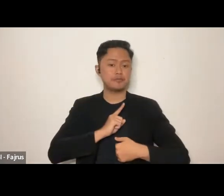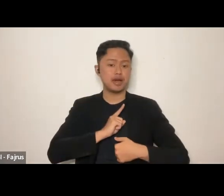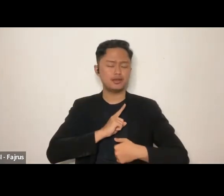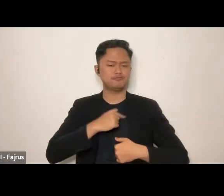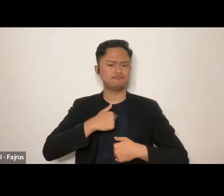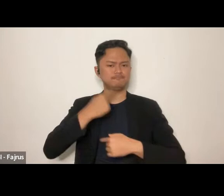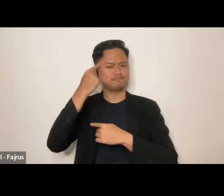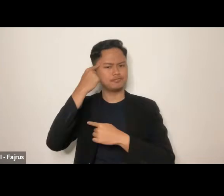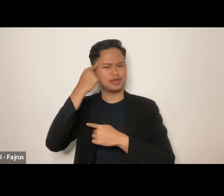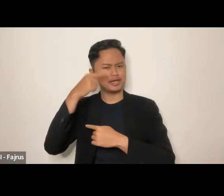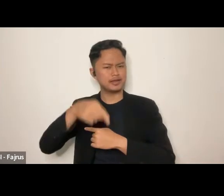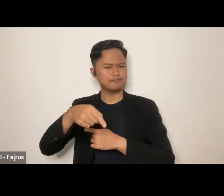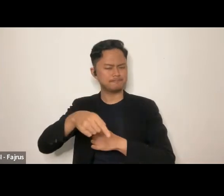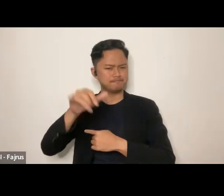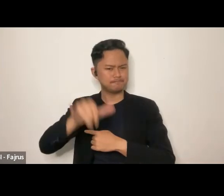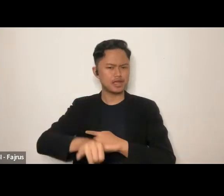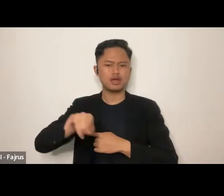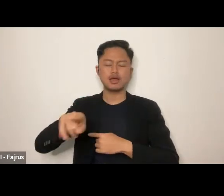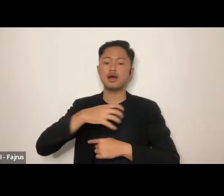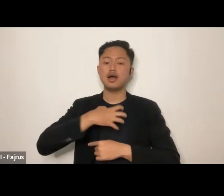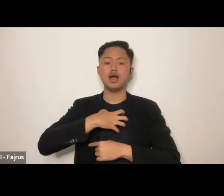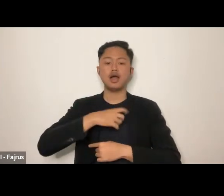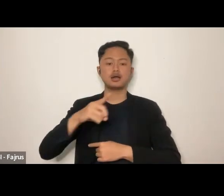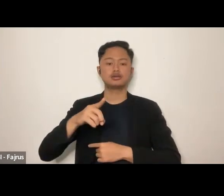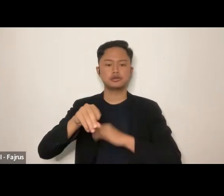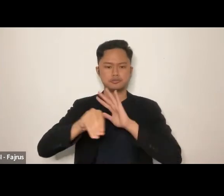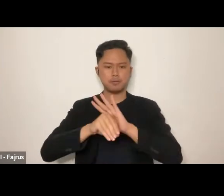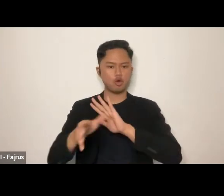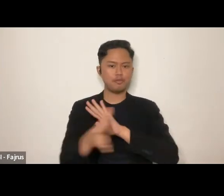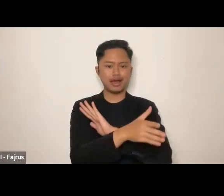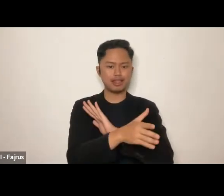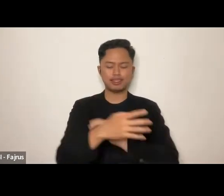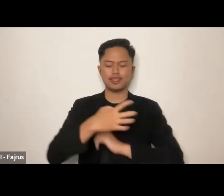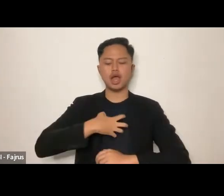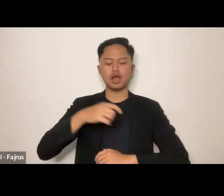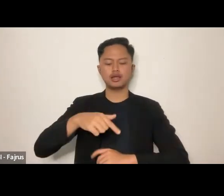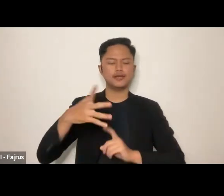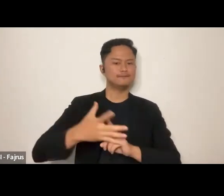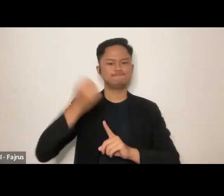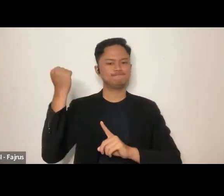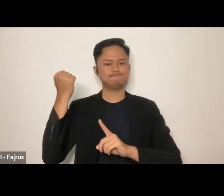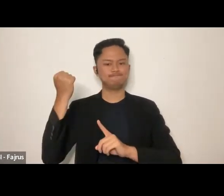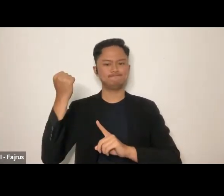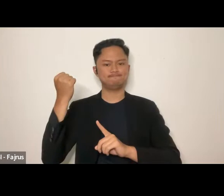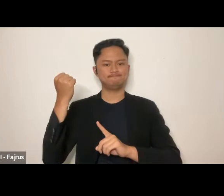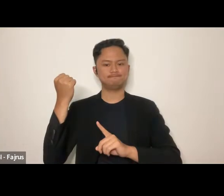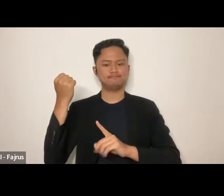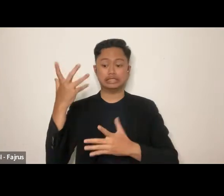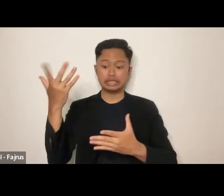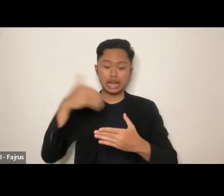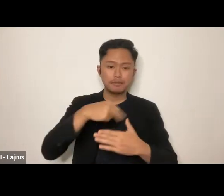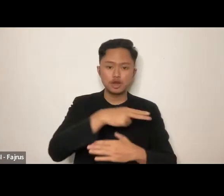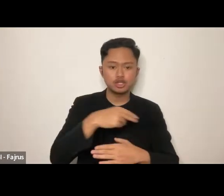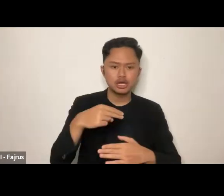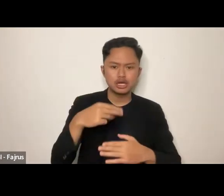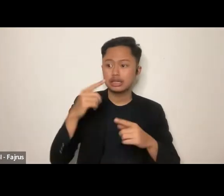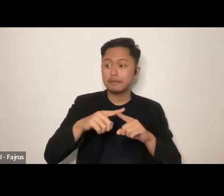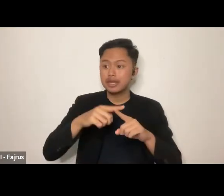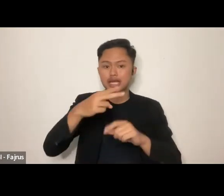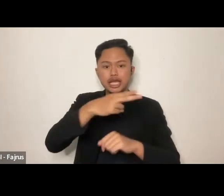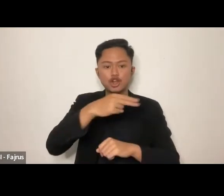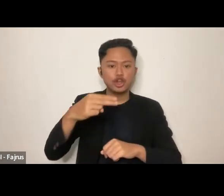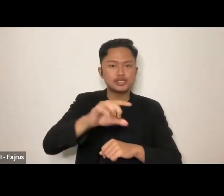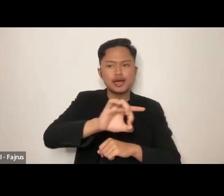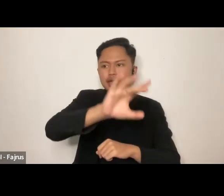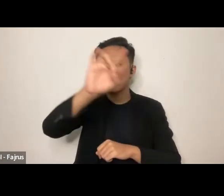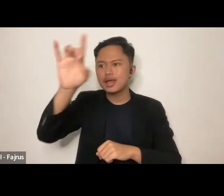these rights, as a West Papuan, we don't have these rights. Inside Indonesia, other Indonesia can have that.